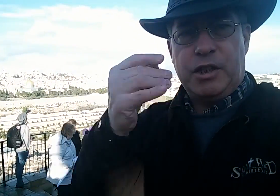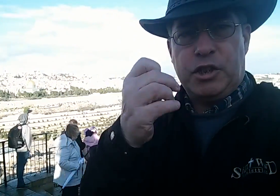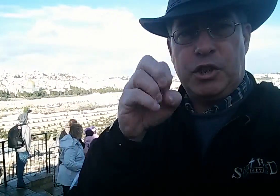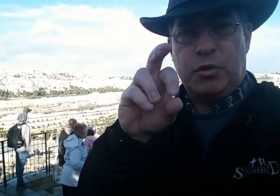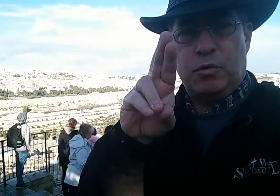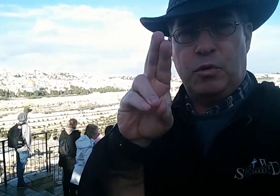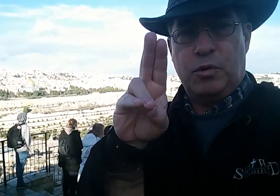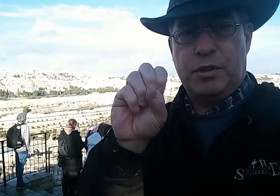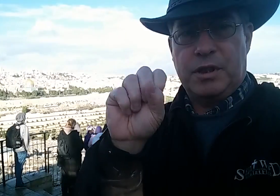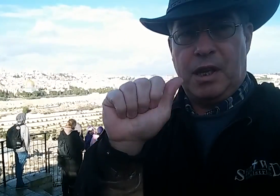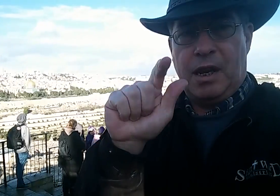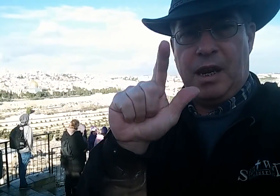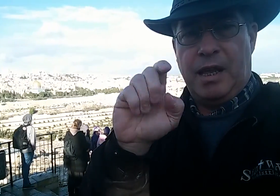So here we are in Jerusalem.